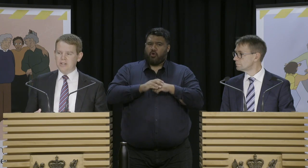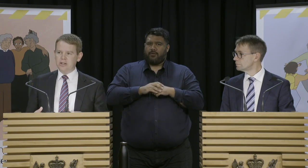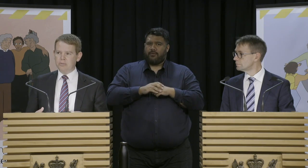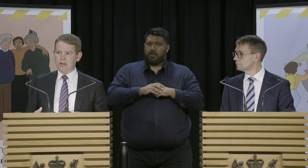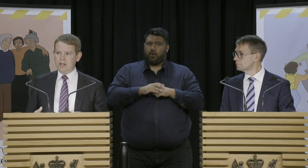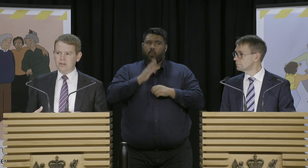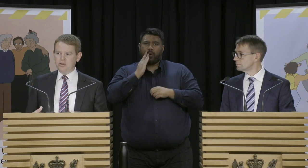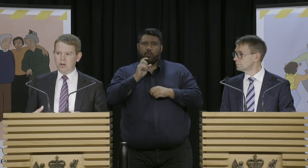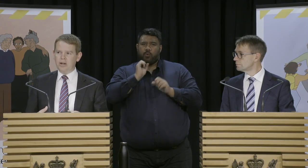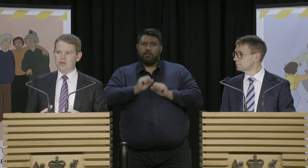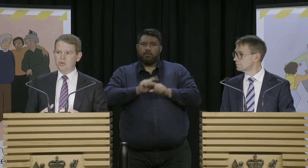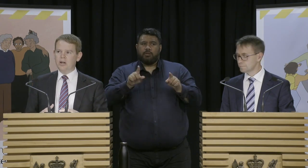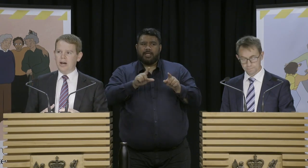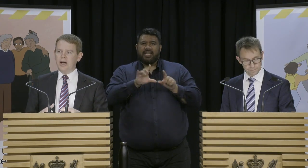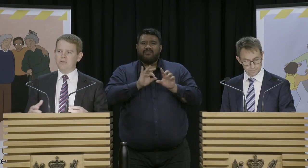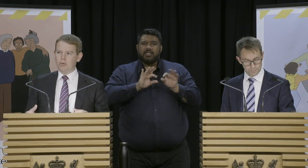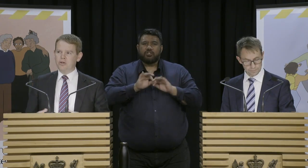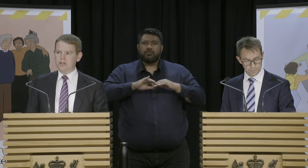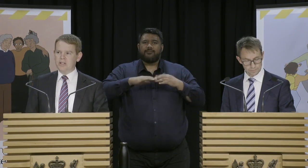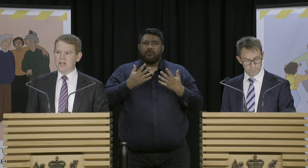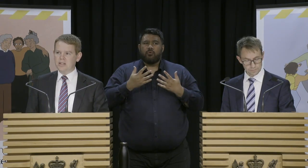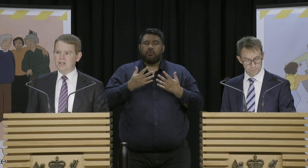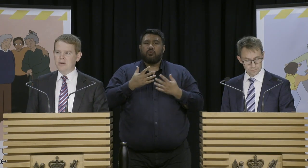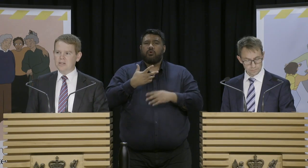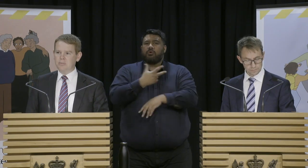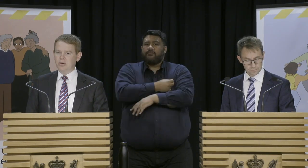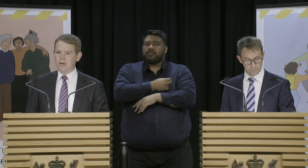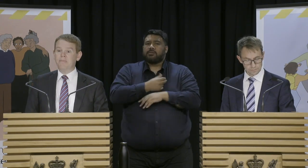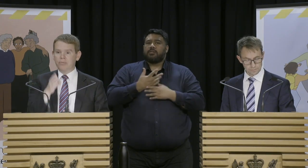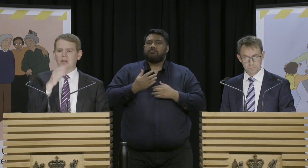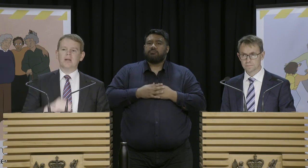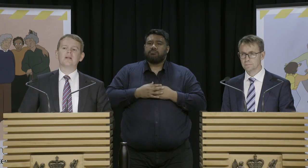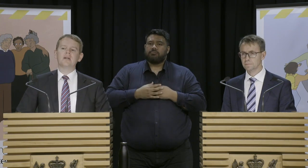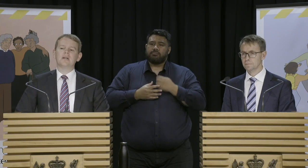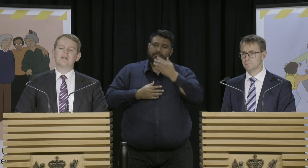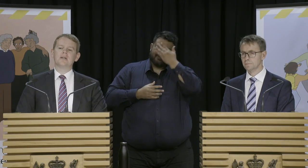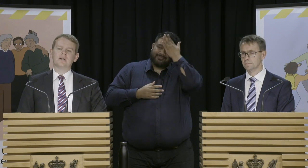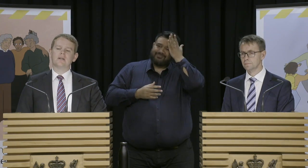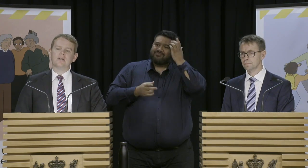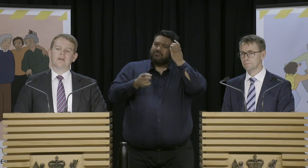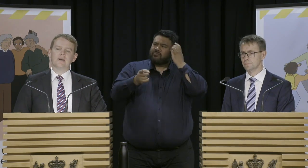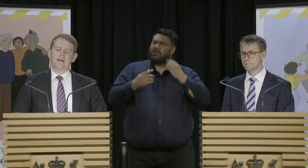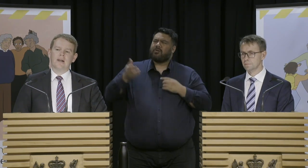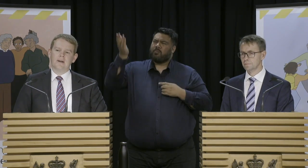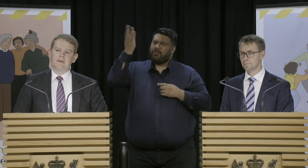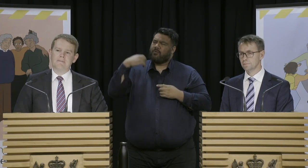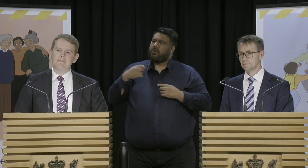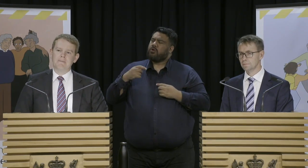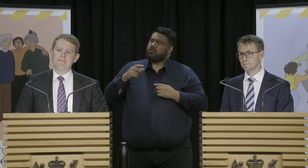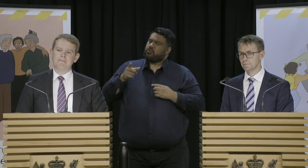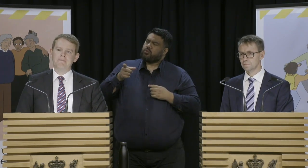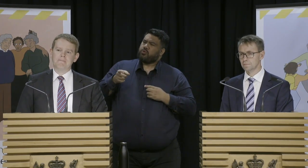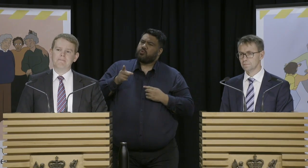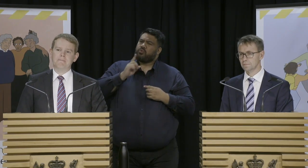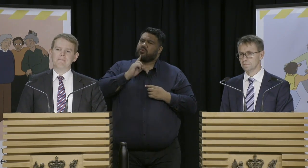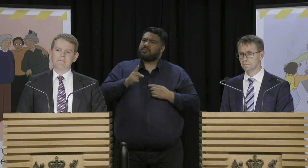get an invitation by the end of July to have their opportunity to get into the vaccine program. You said in the past that you were going to have some, I think they were